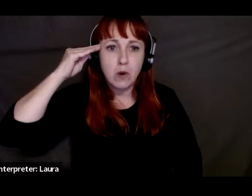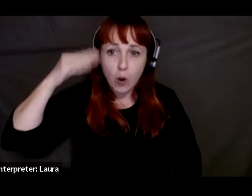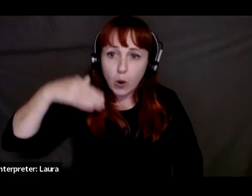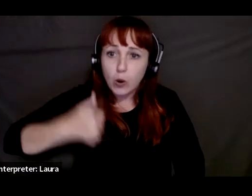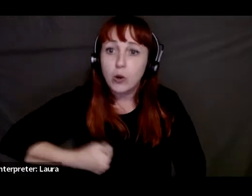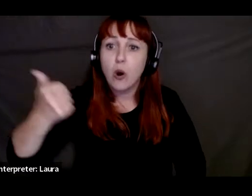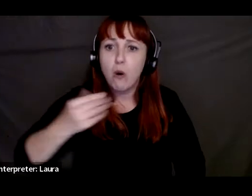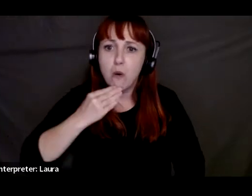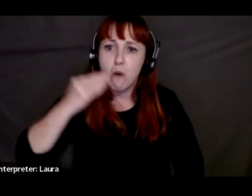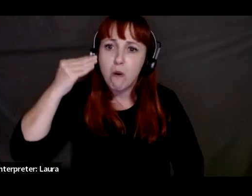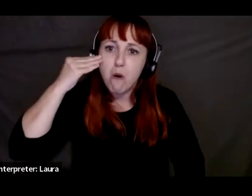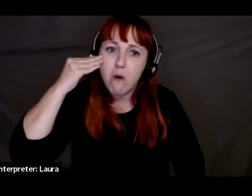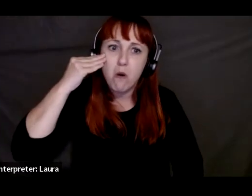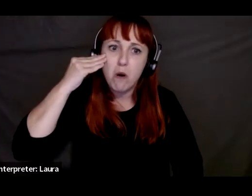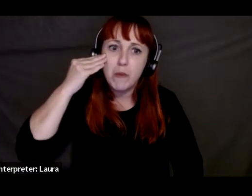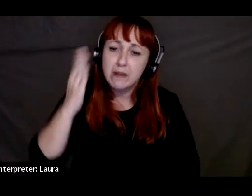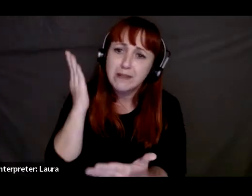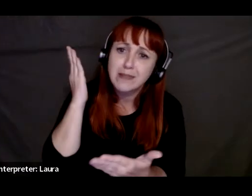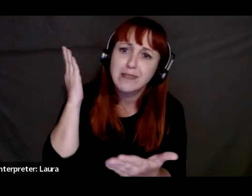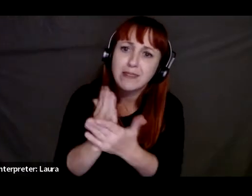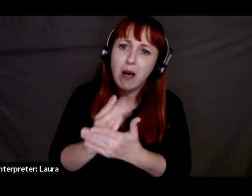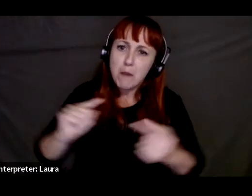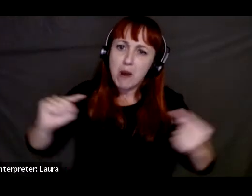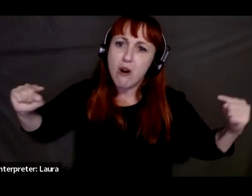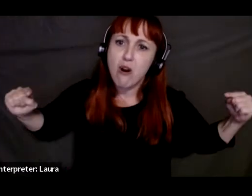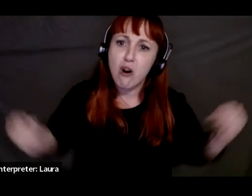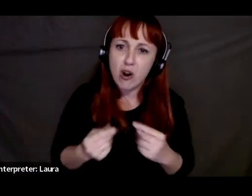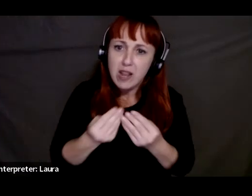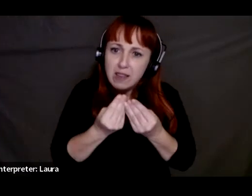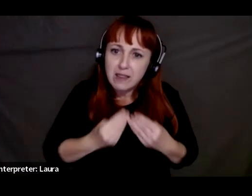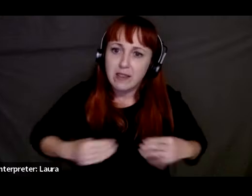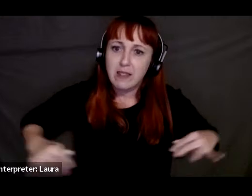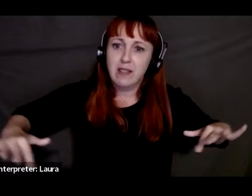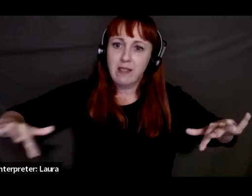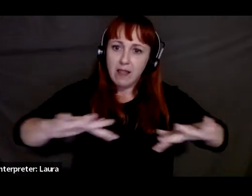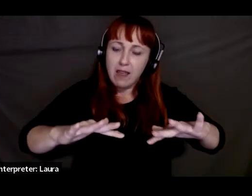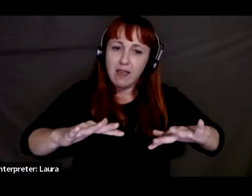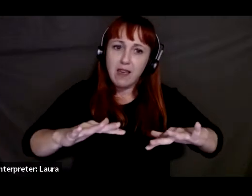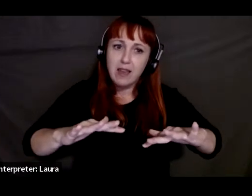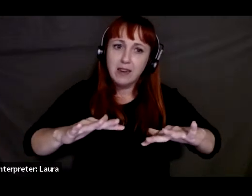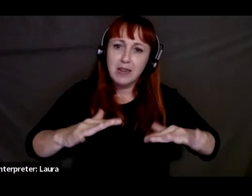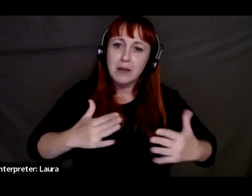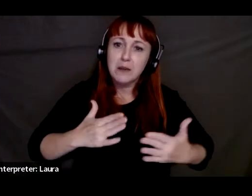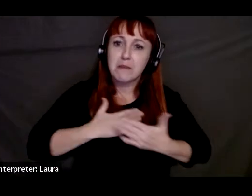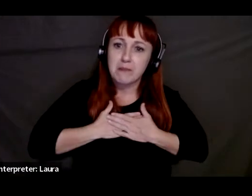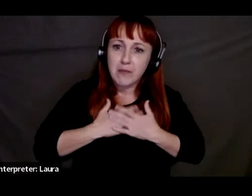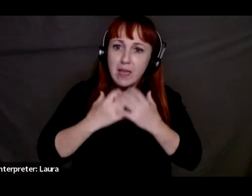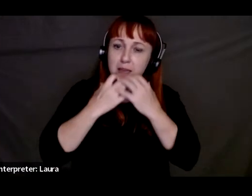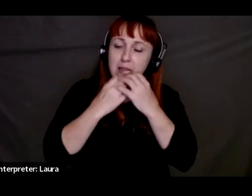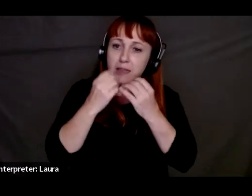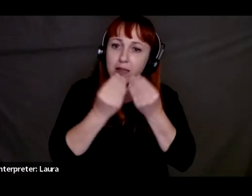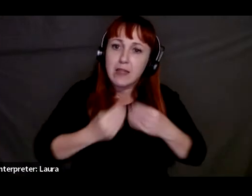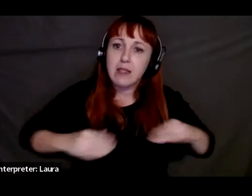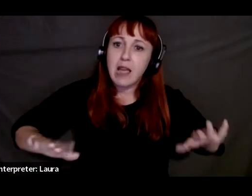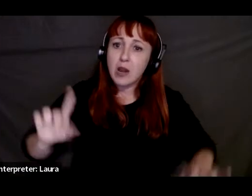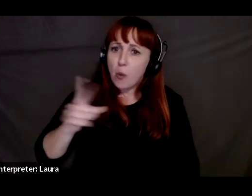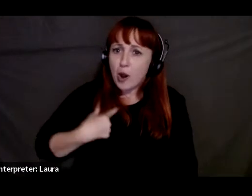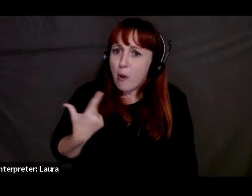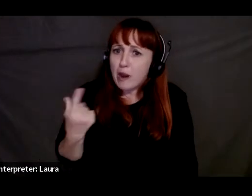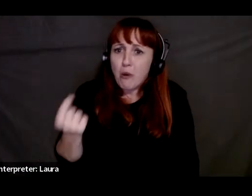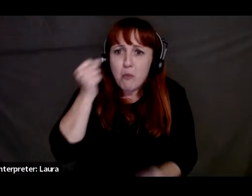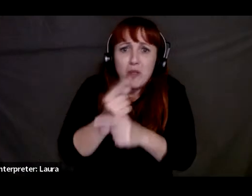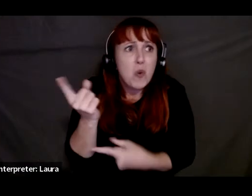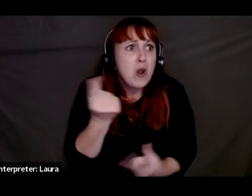Go home. Stop hurting our land. My land. Where do I go,